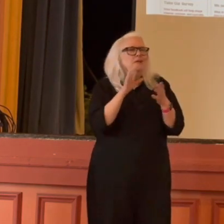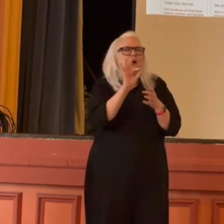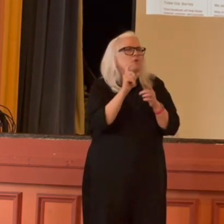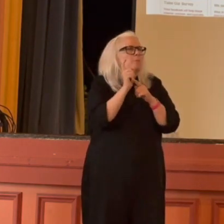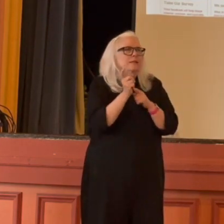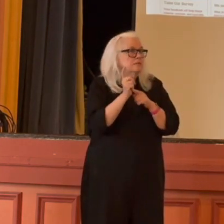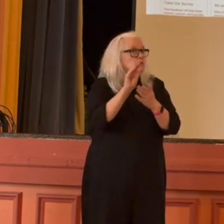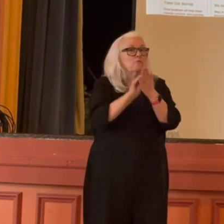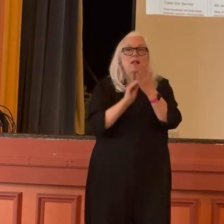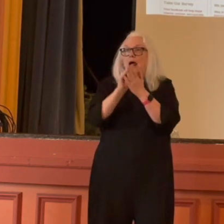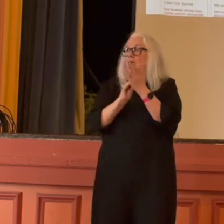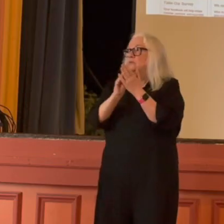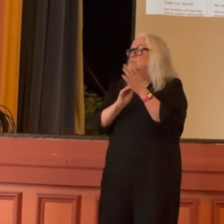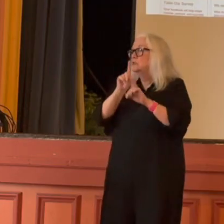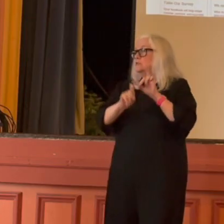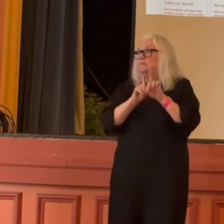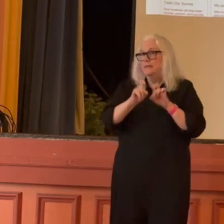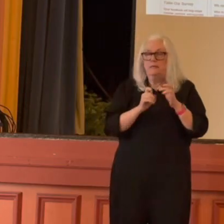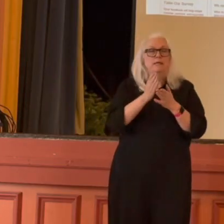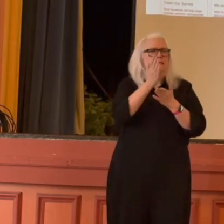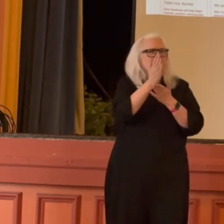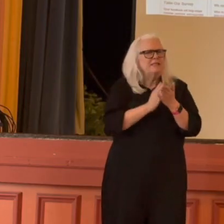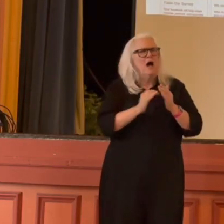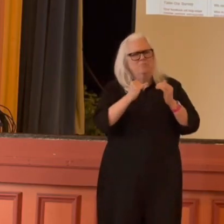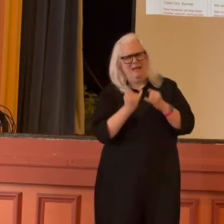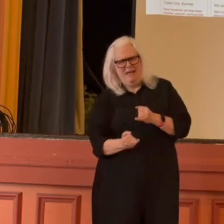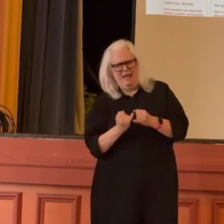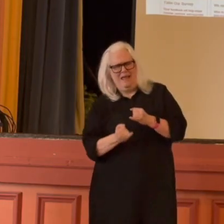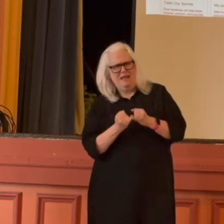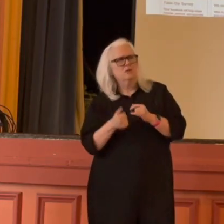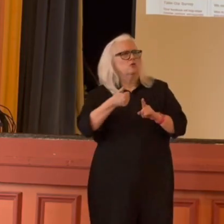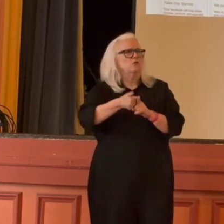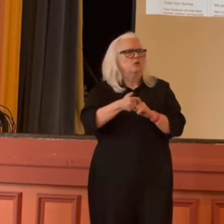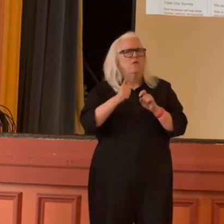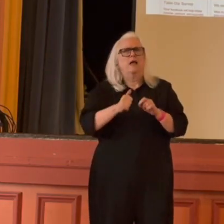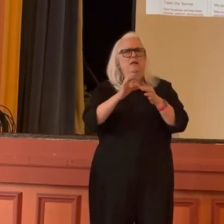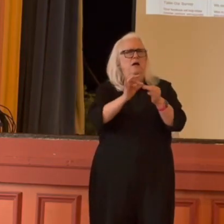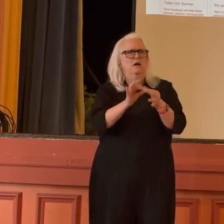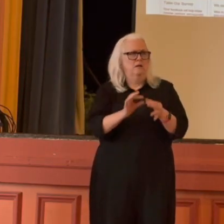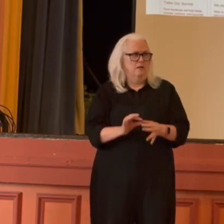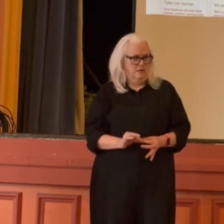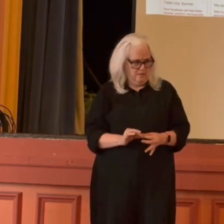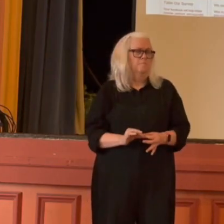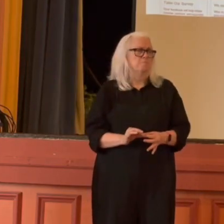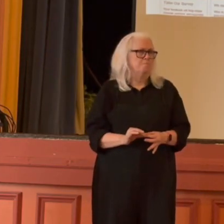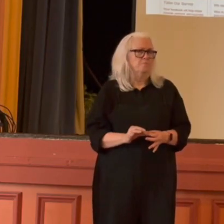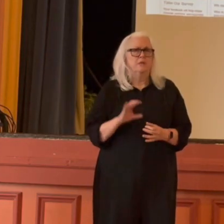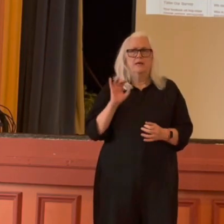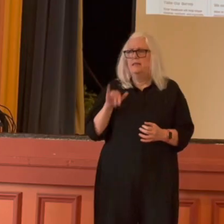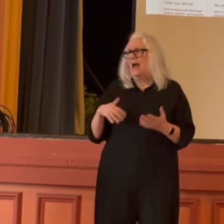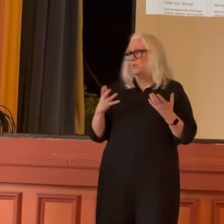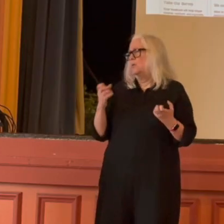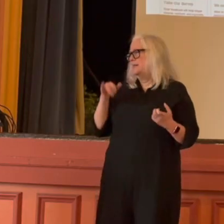question at the end where you can give some content. But the reason we did that is so we can better analyze the responses,